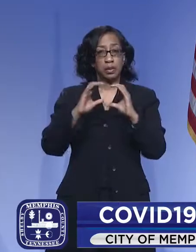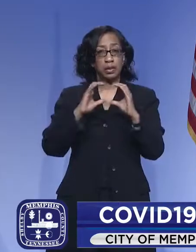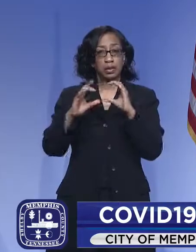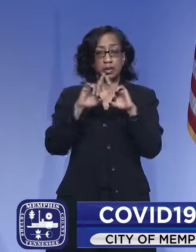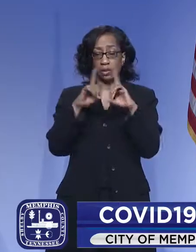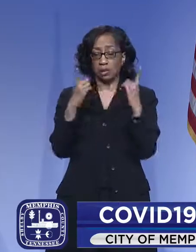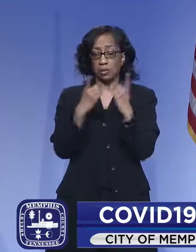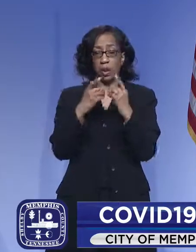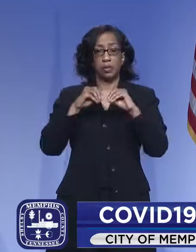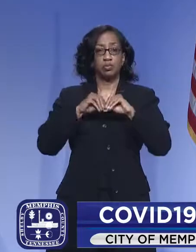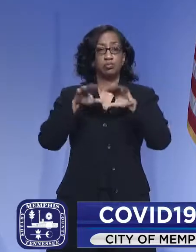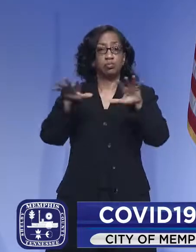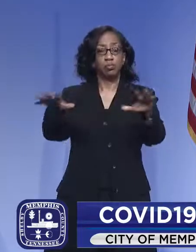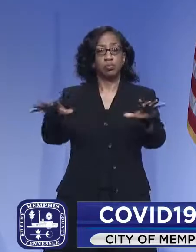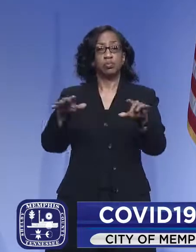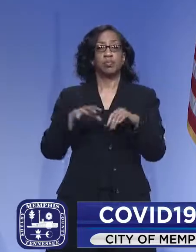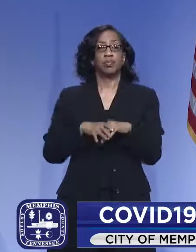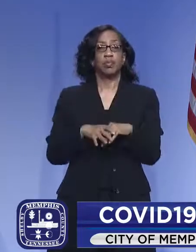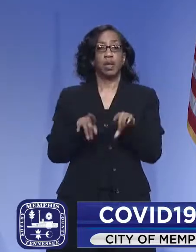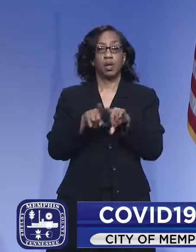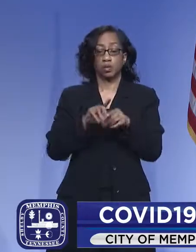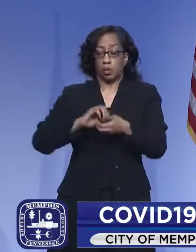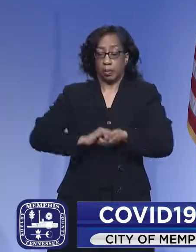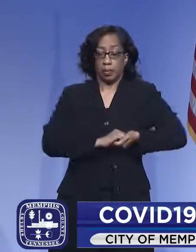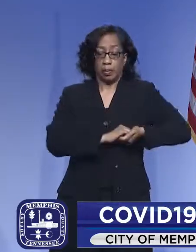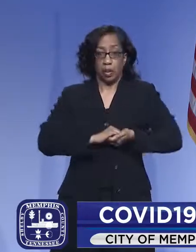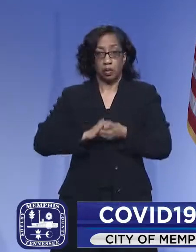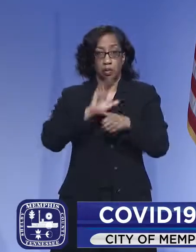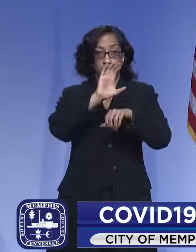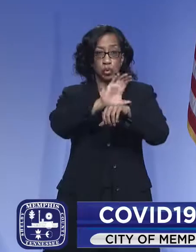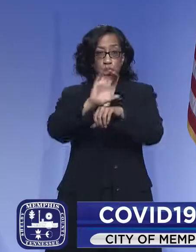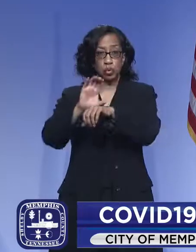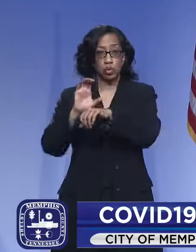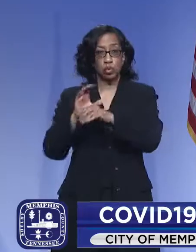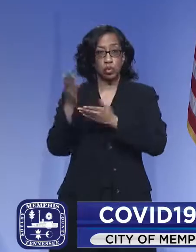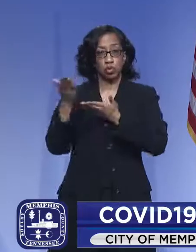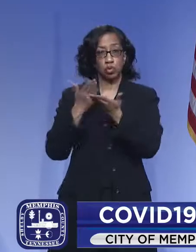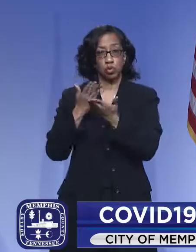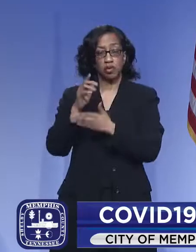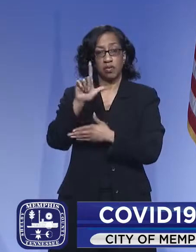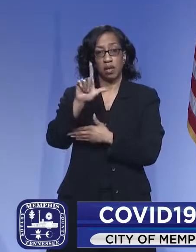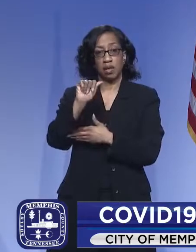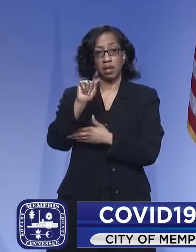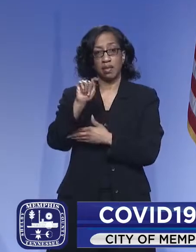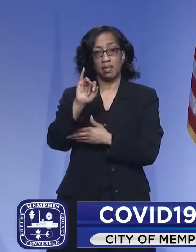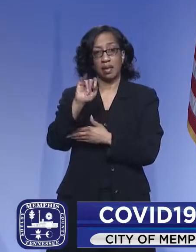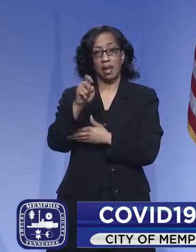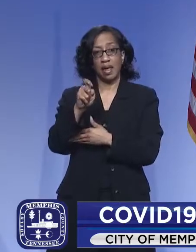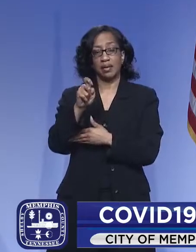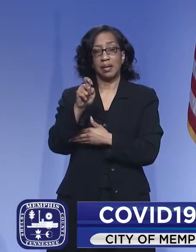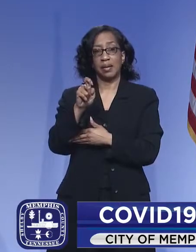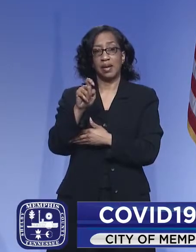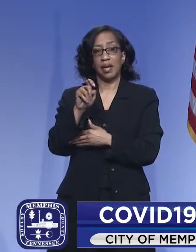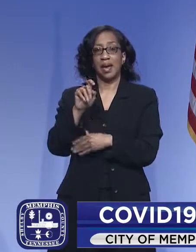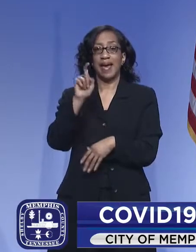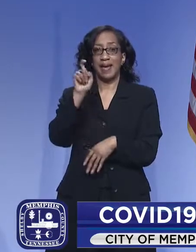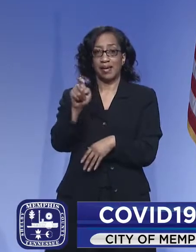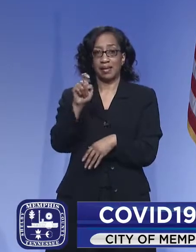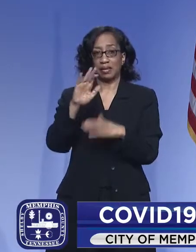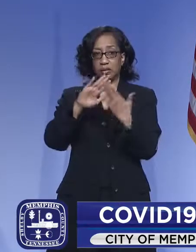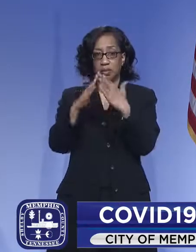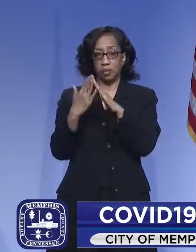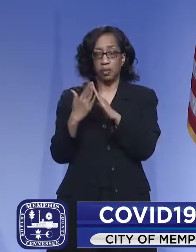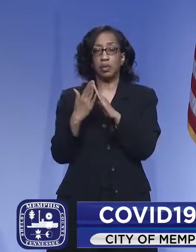will be going out. And we're also partnering with churches who serve the Latinx population or have a